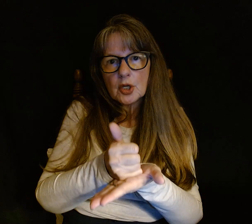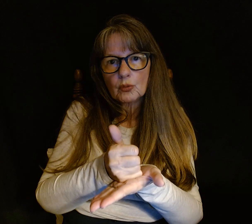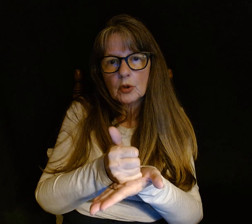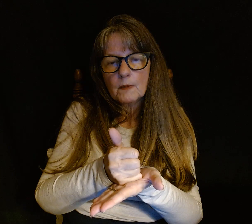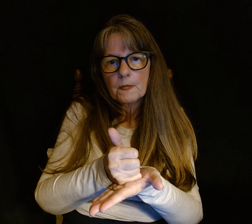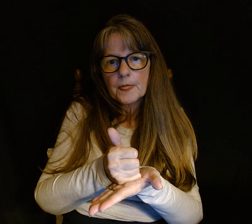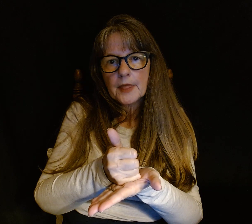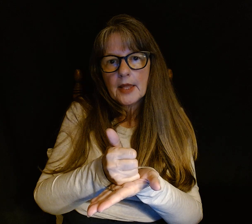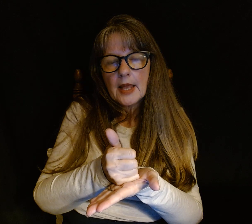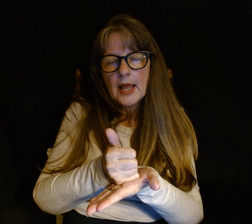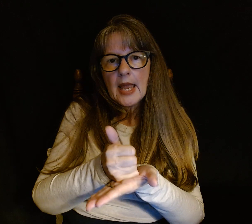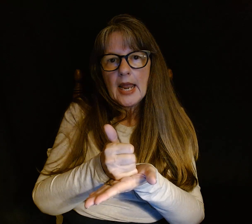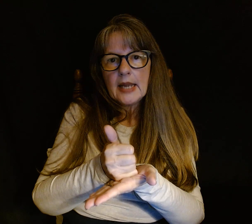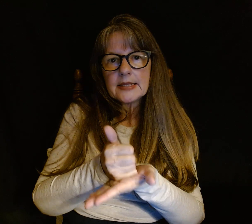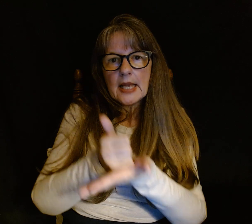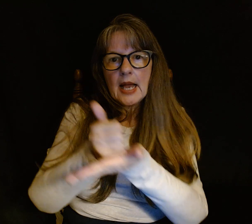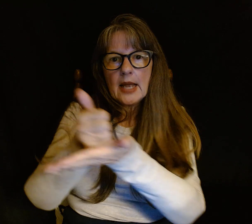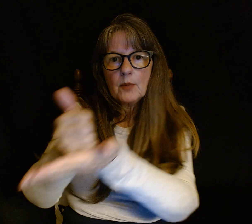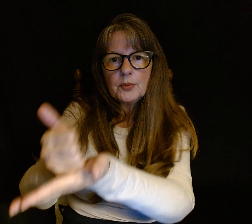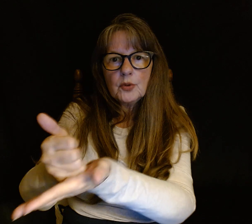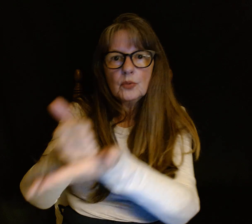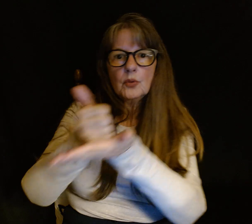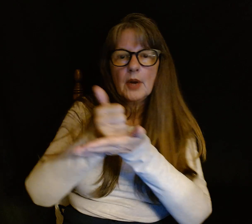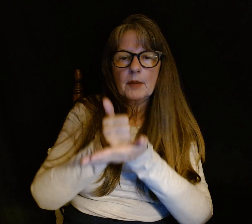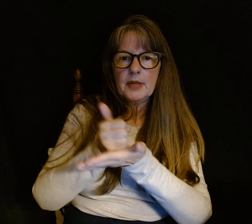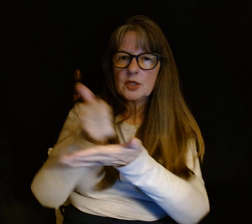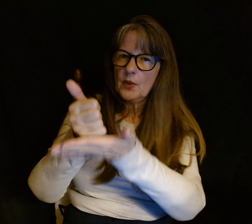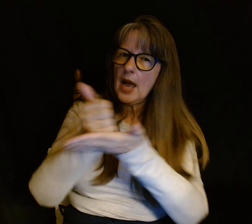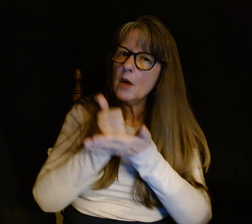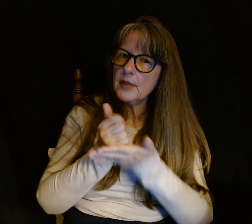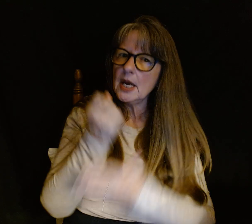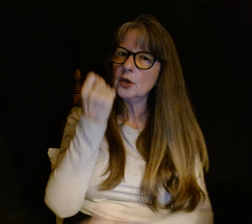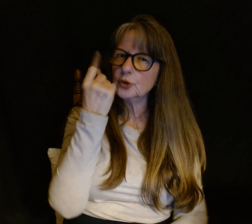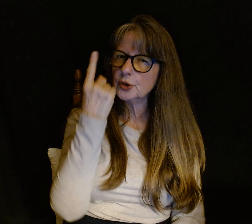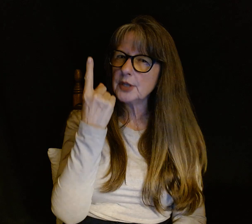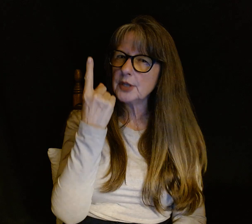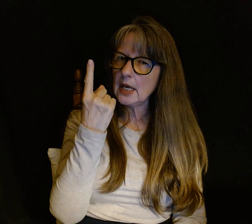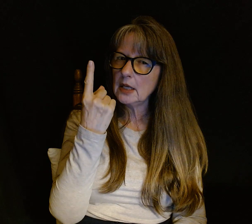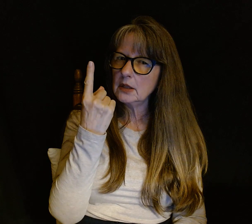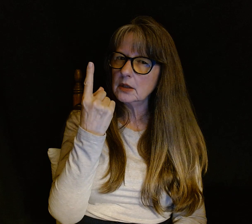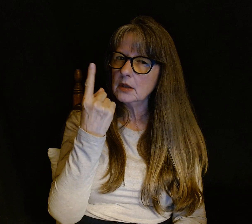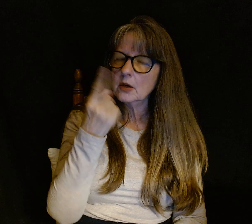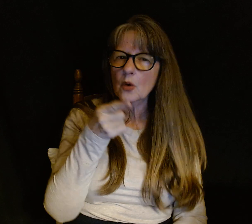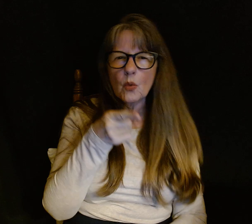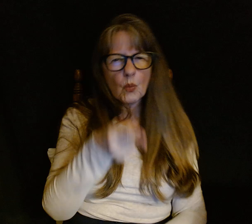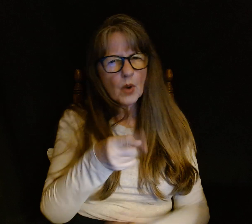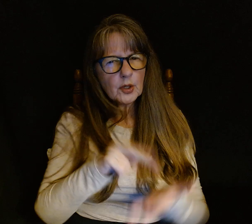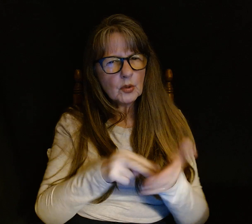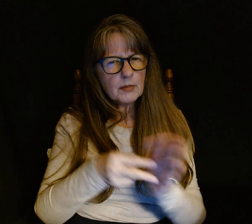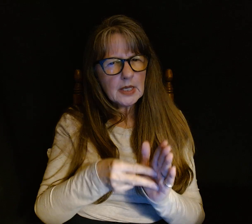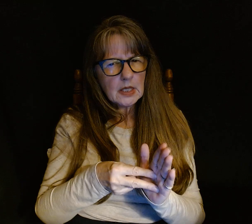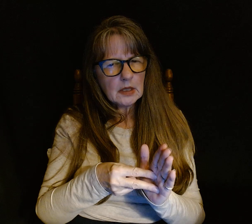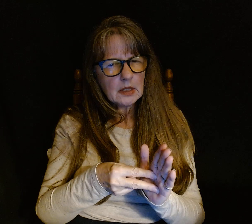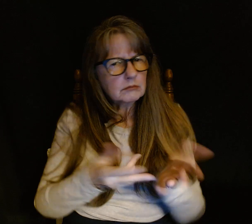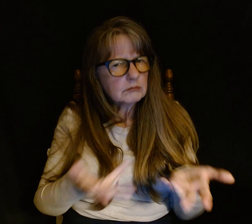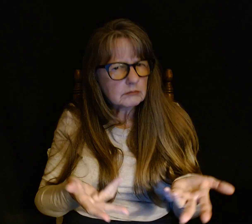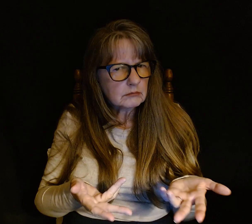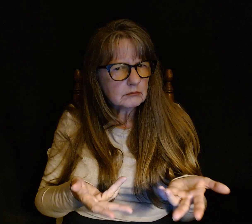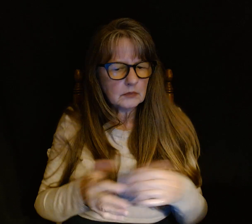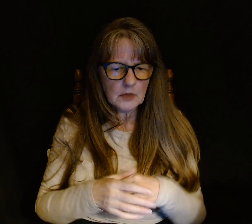general, and it's I help you, you help me. So help me understand what you mean.